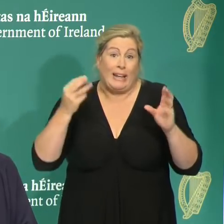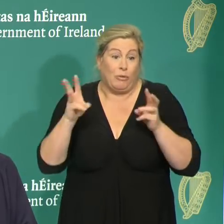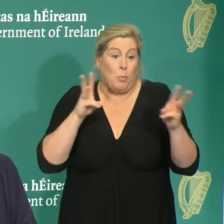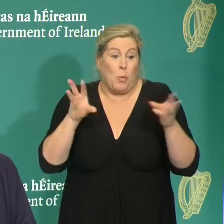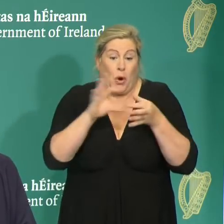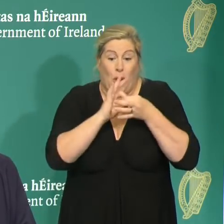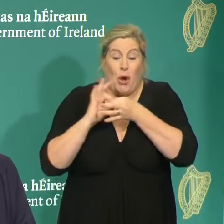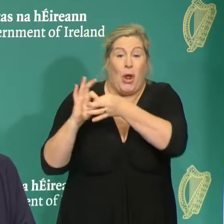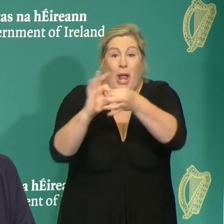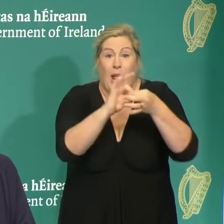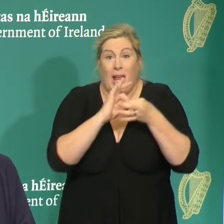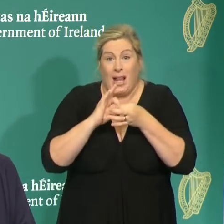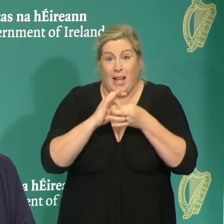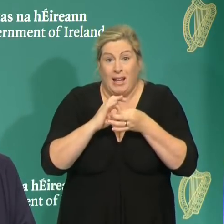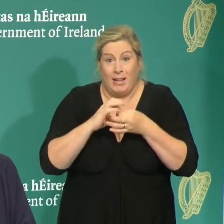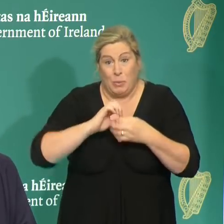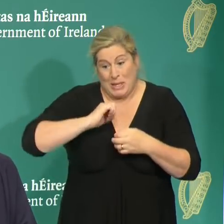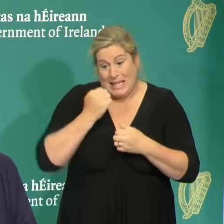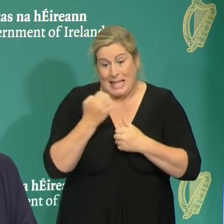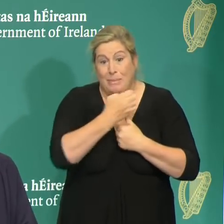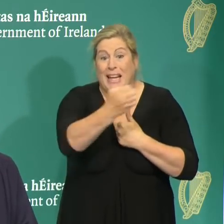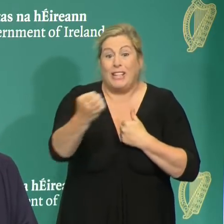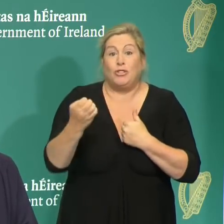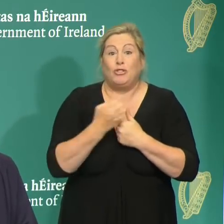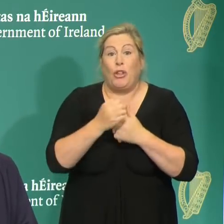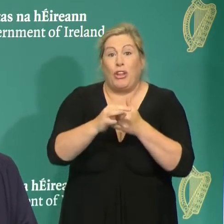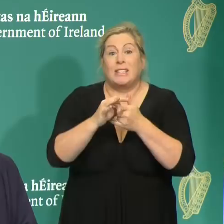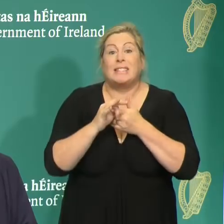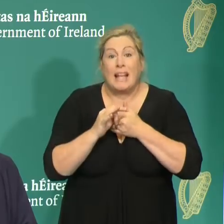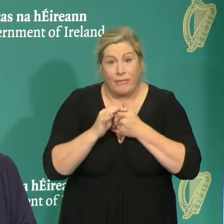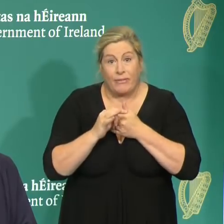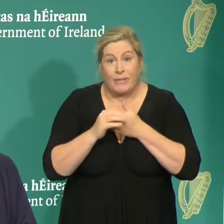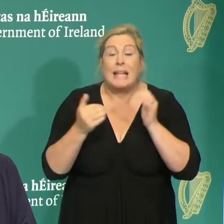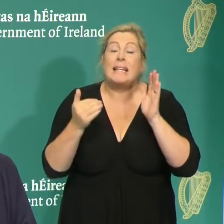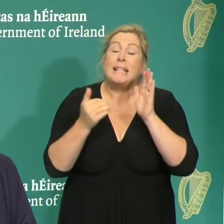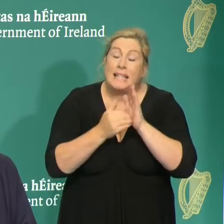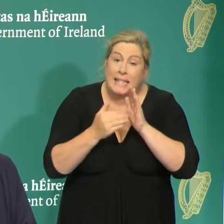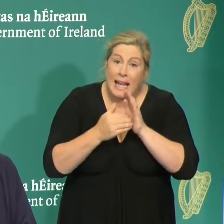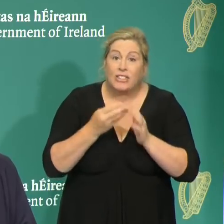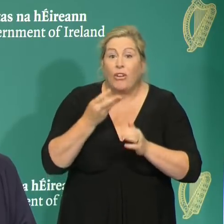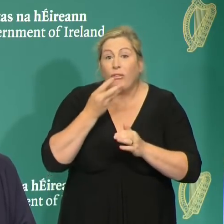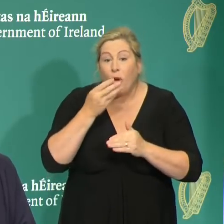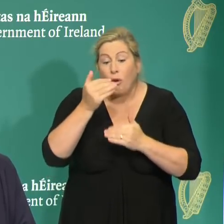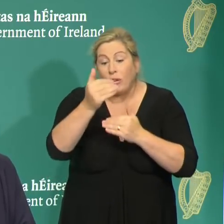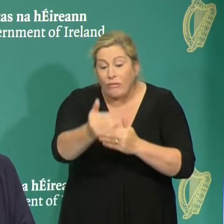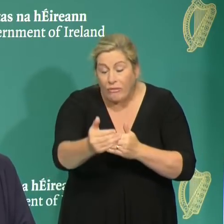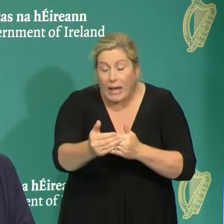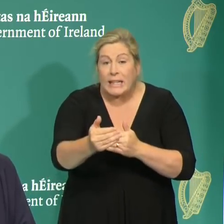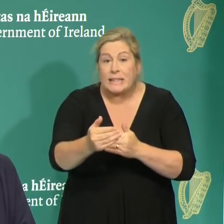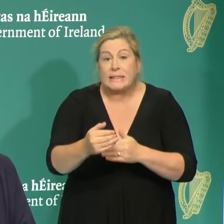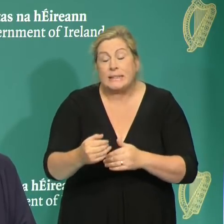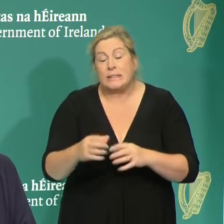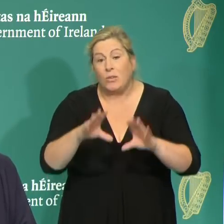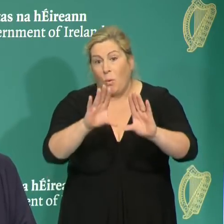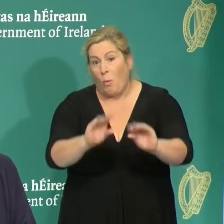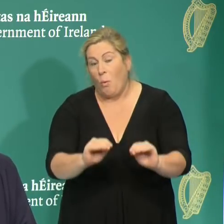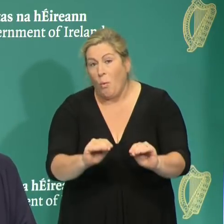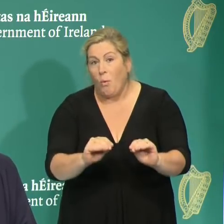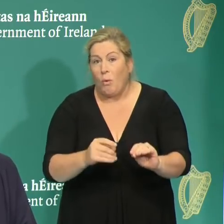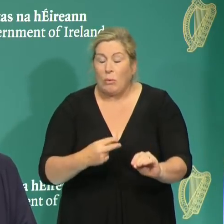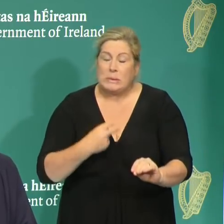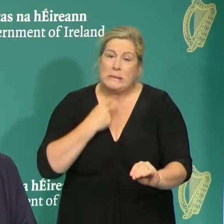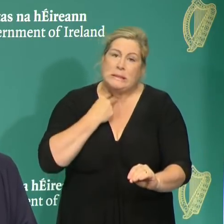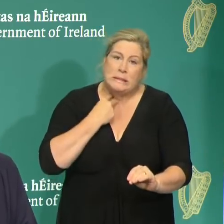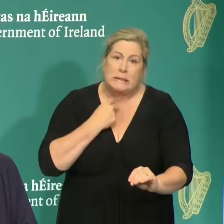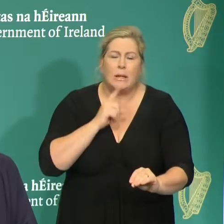through keeping each other safe. While this deferral of Phase 4 will be disappointing for many, we should not be